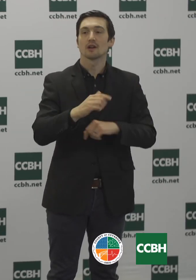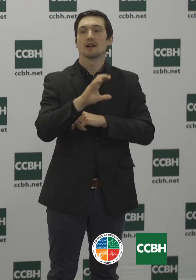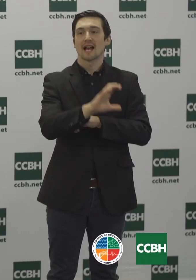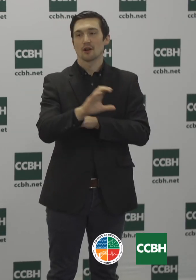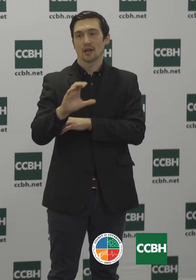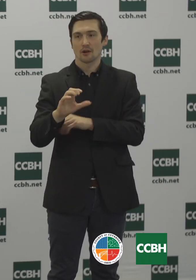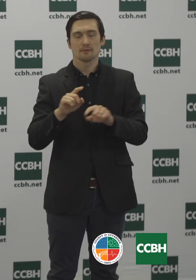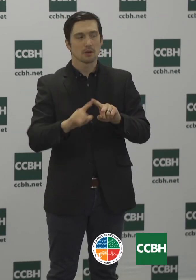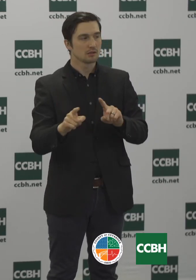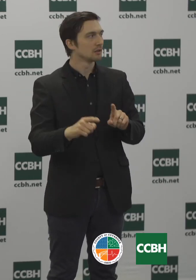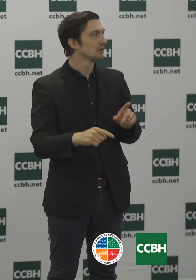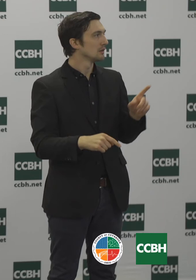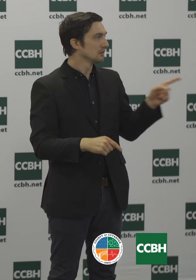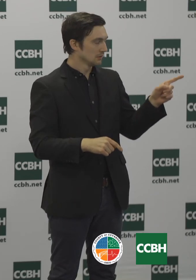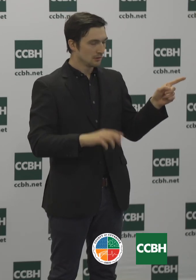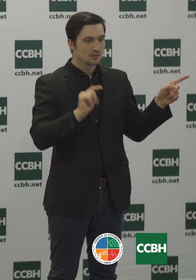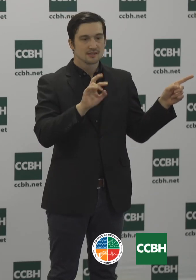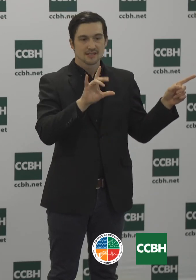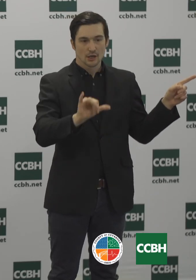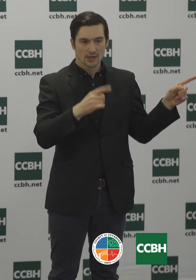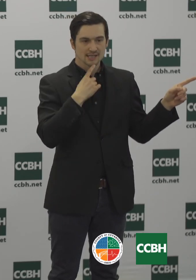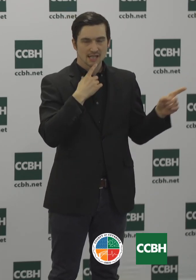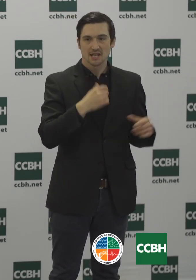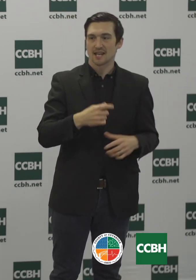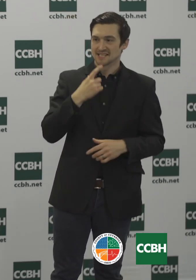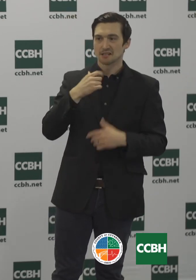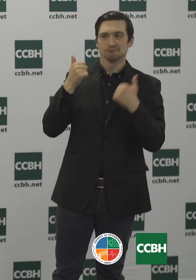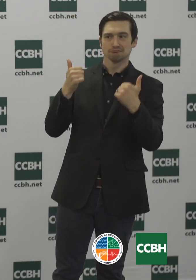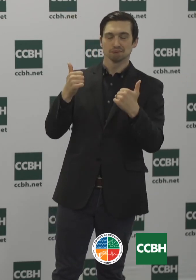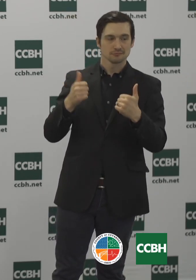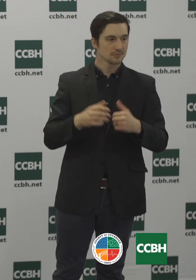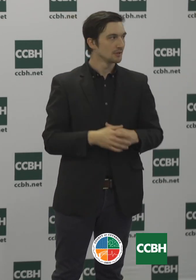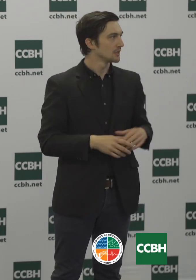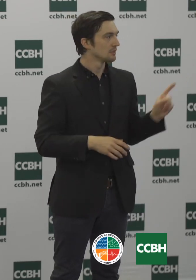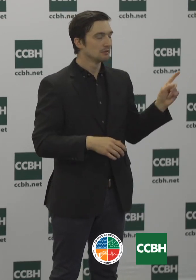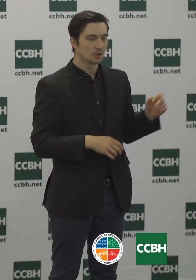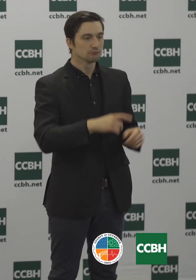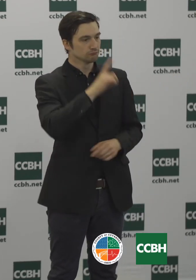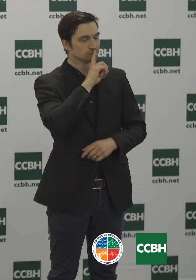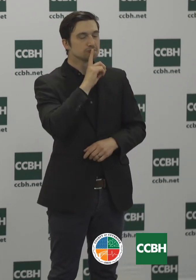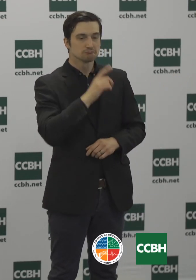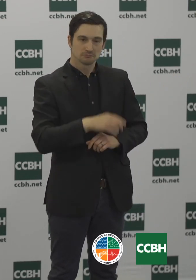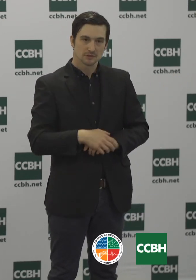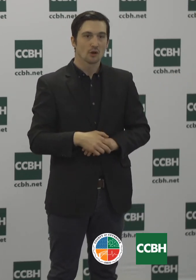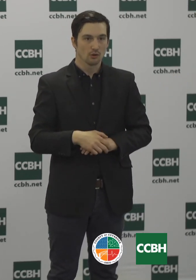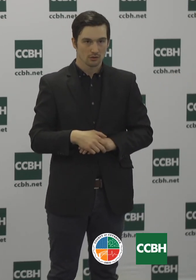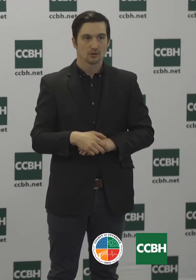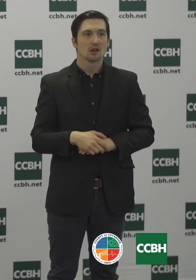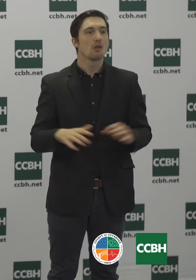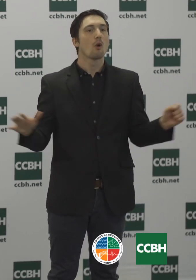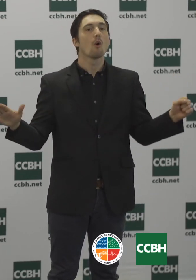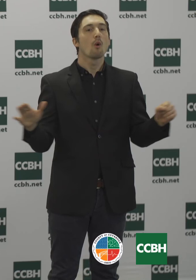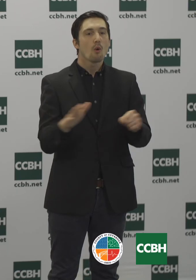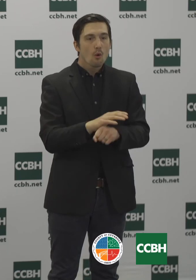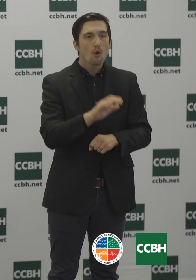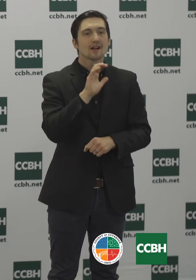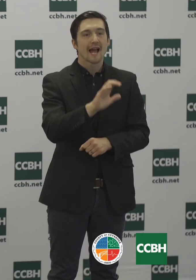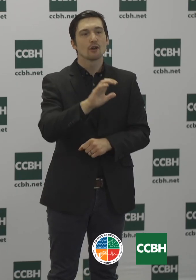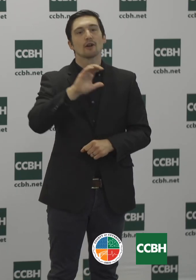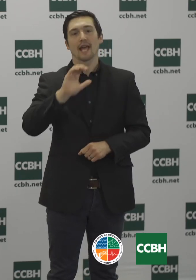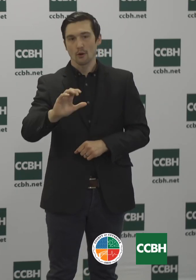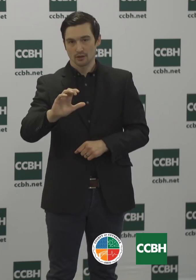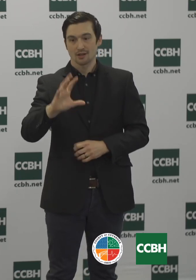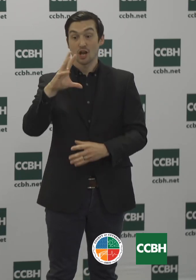but I'll defer to Terry if you have, he's giving me the nod that he has nothing else to add. So yes, it will be our entire Cuyahoga County community,